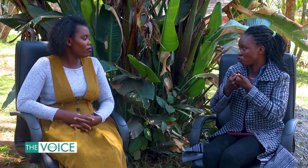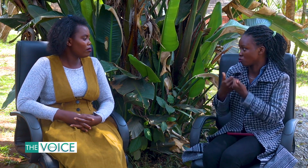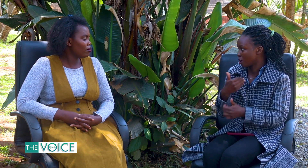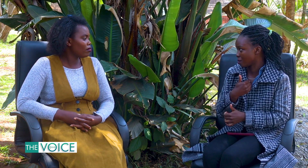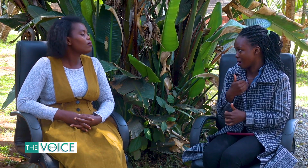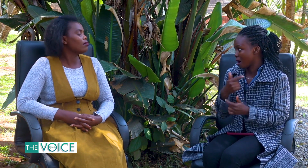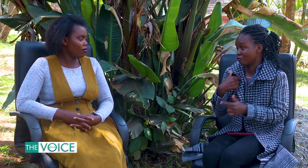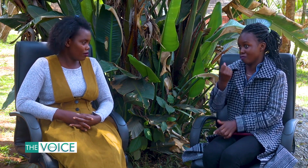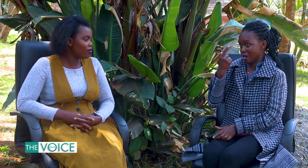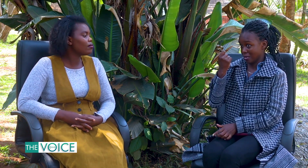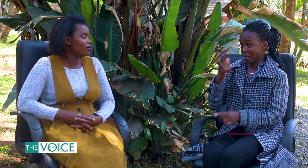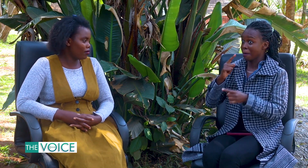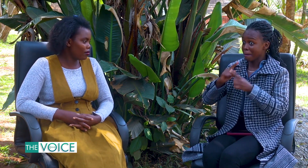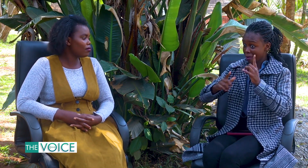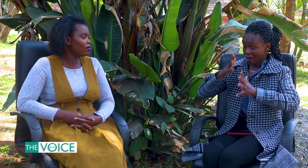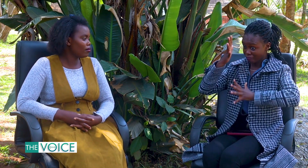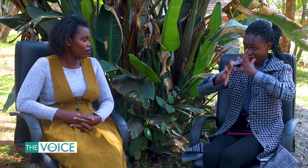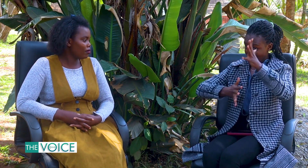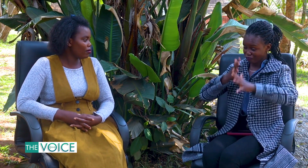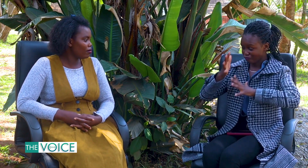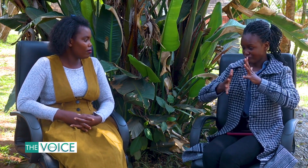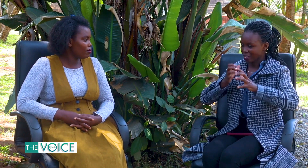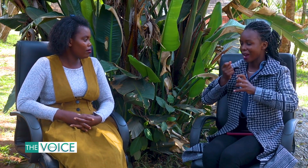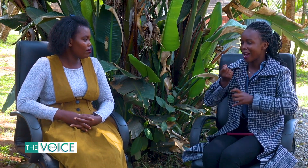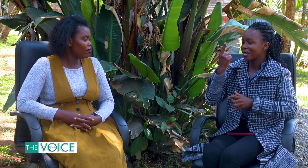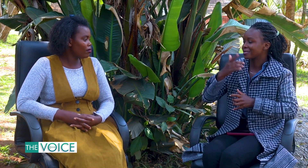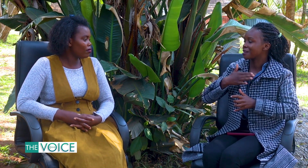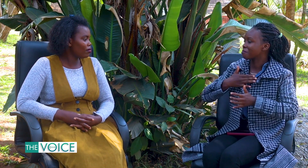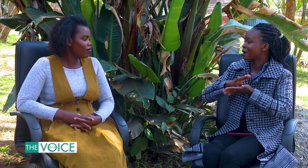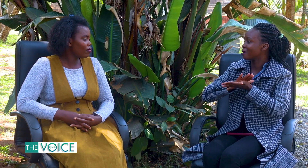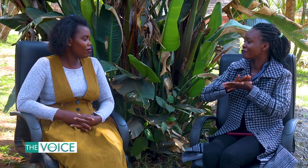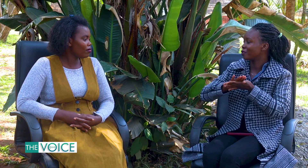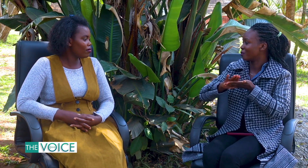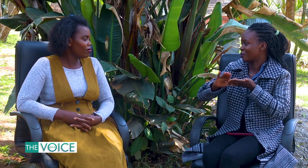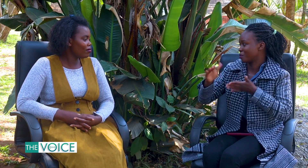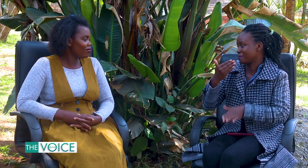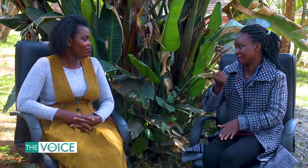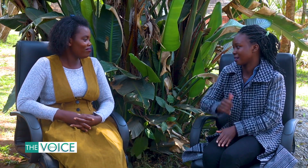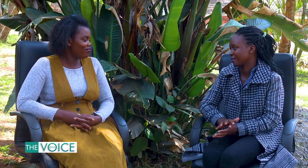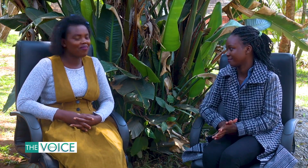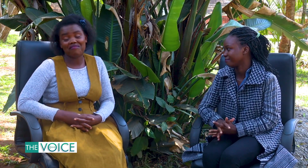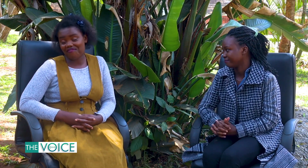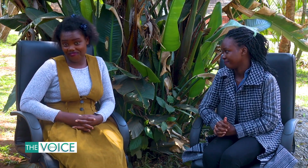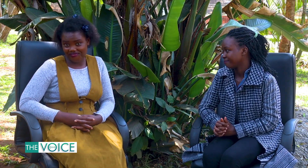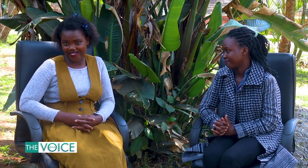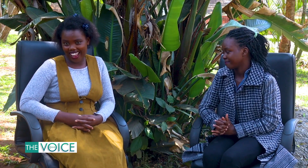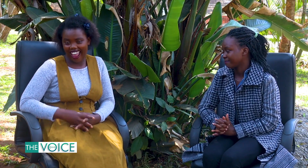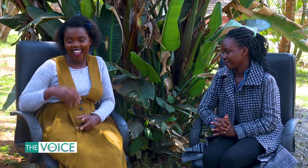the hearing language, it has a limit and it has some level of challenges. But sign language is the fluent language for me,